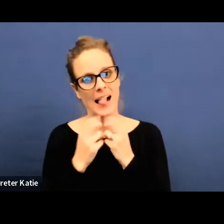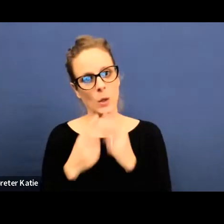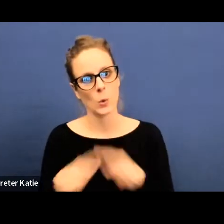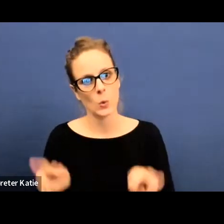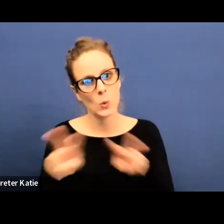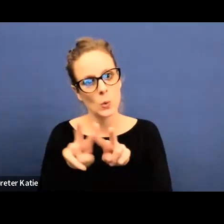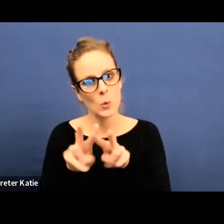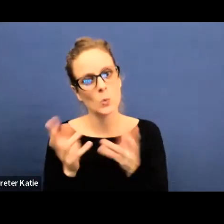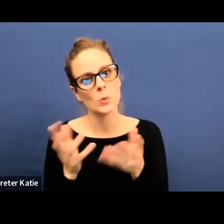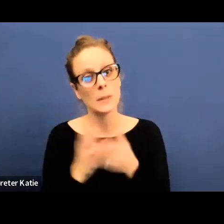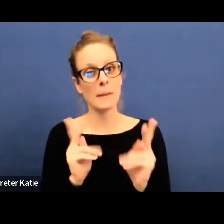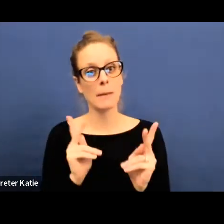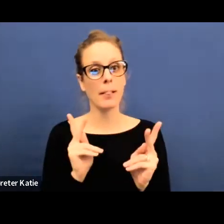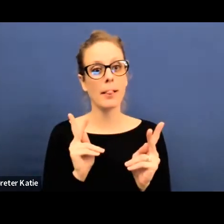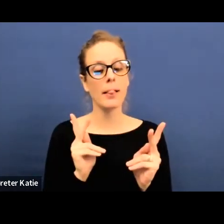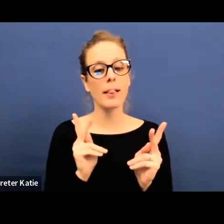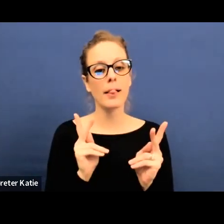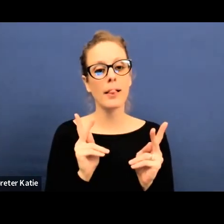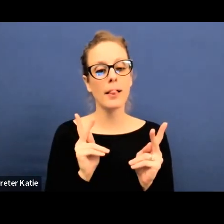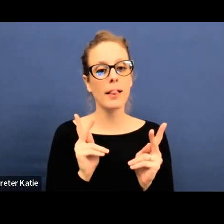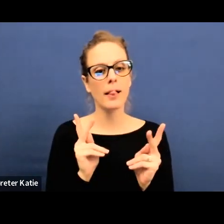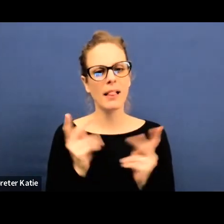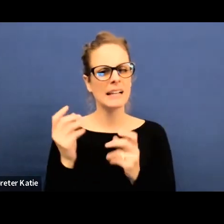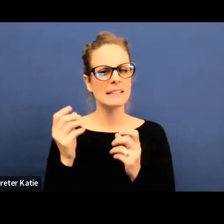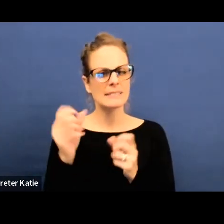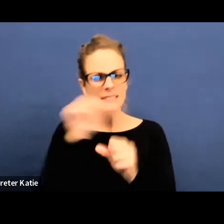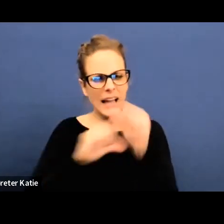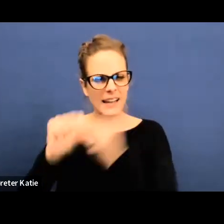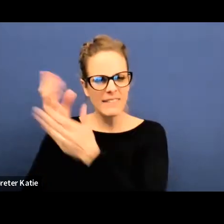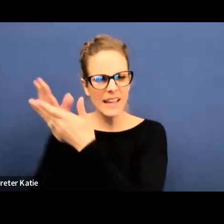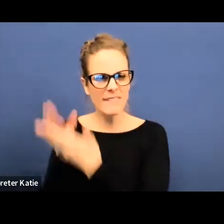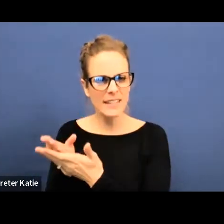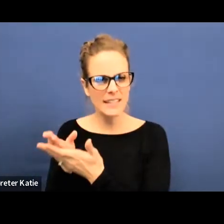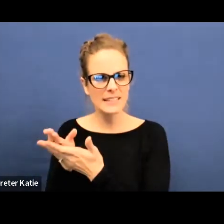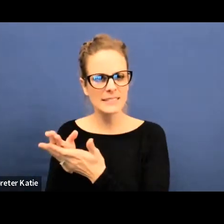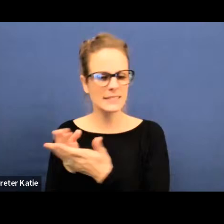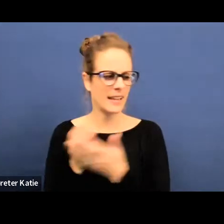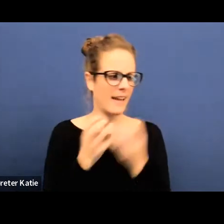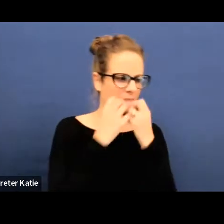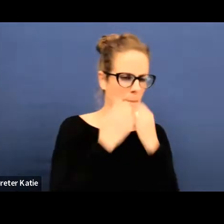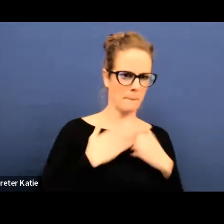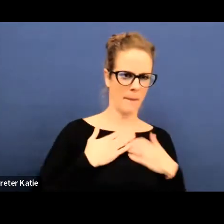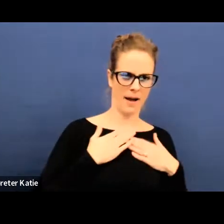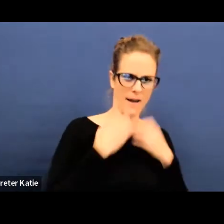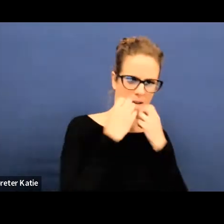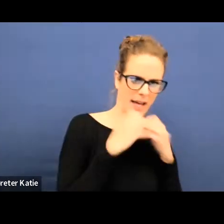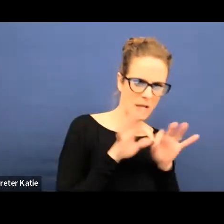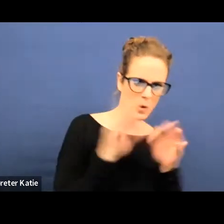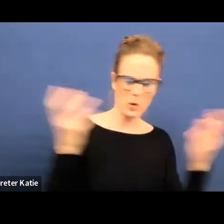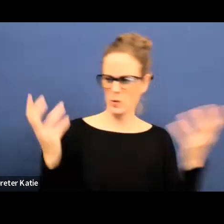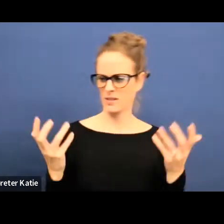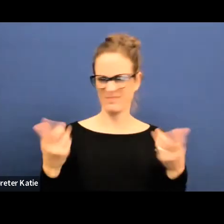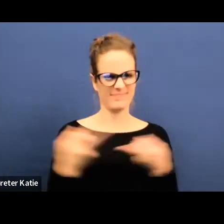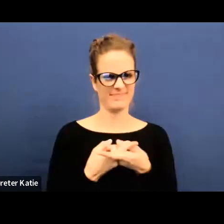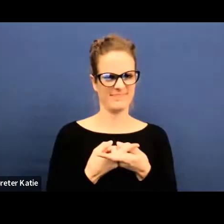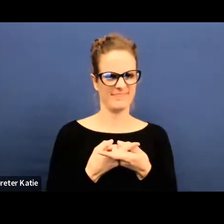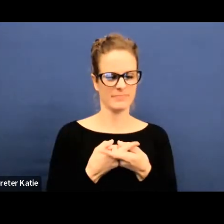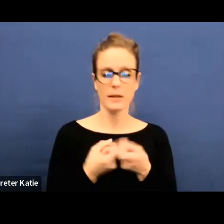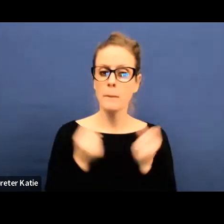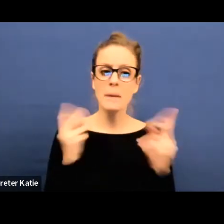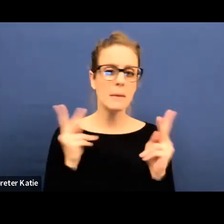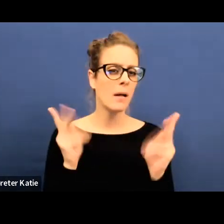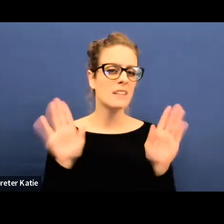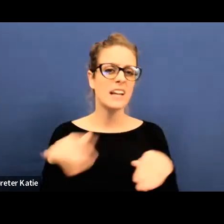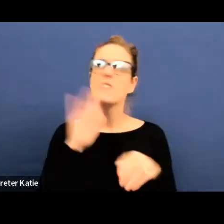there's people are sort of conflating the scientific evidence with sort of the values, and a lot of places are saying, look, we're ready to move